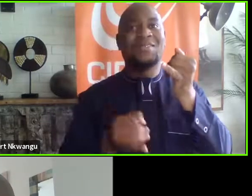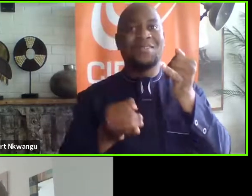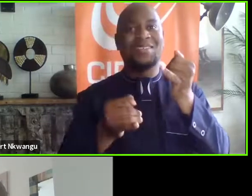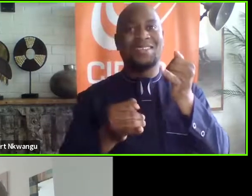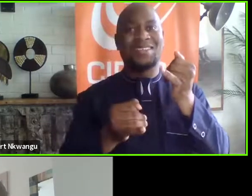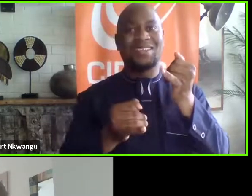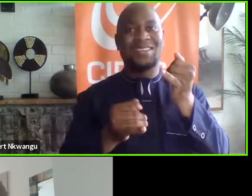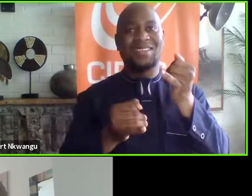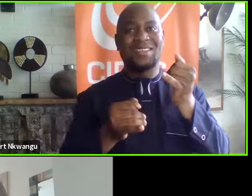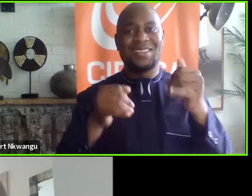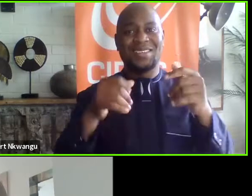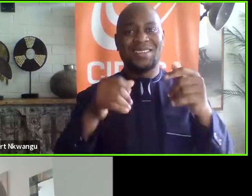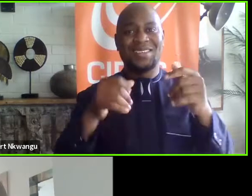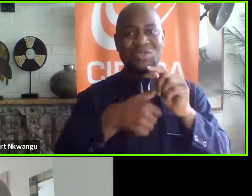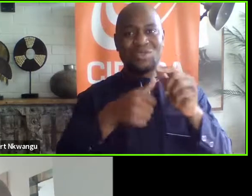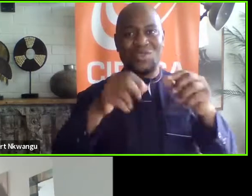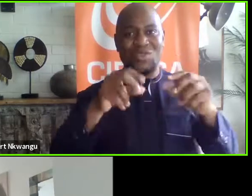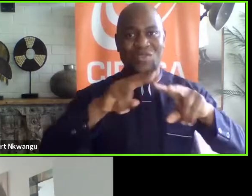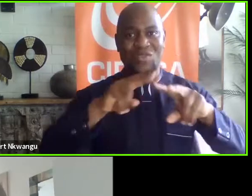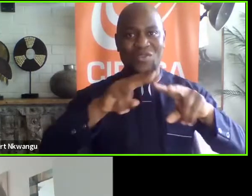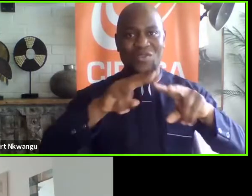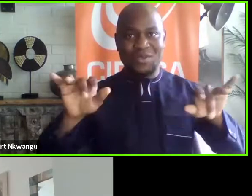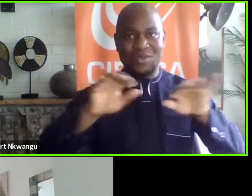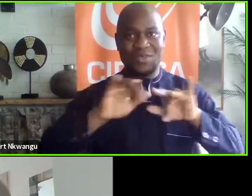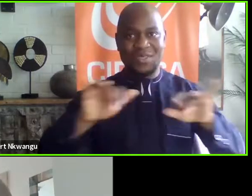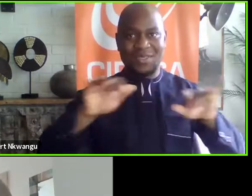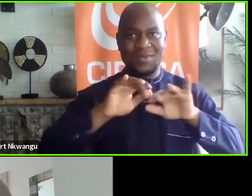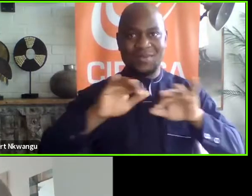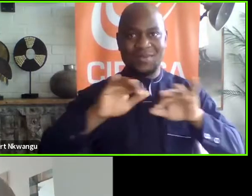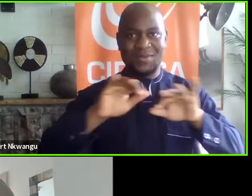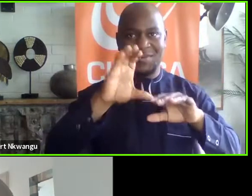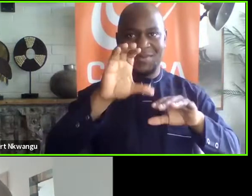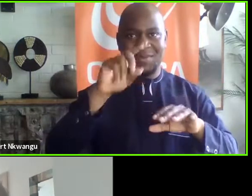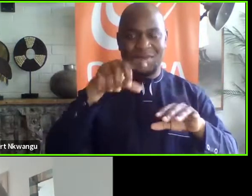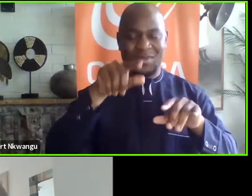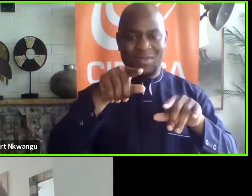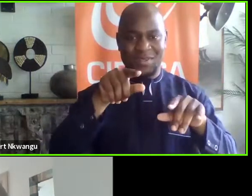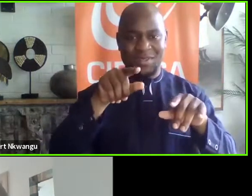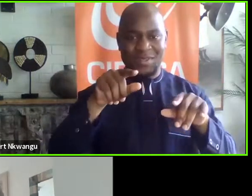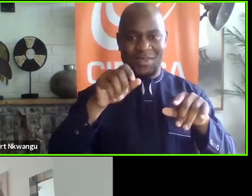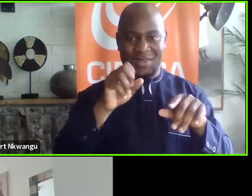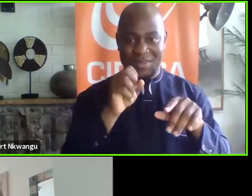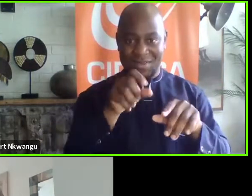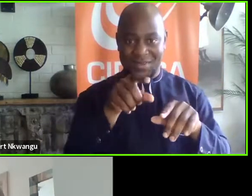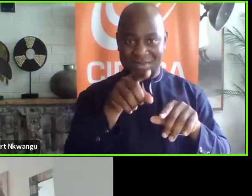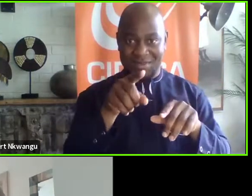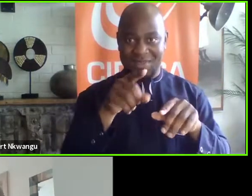And finally, Paul, the issue of the captioning.